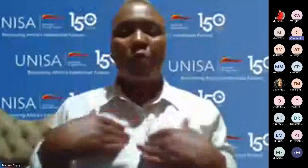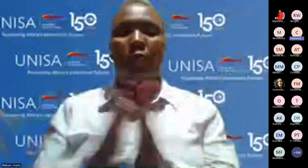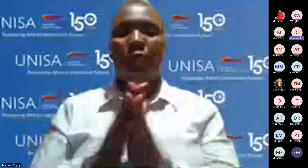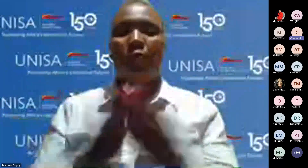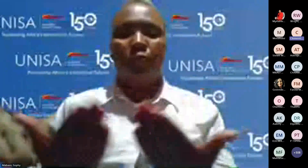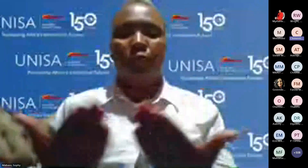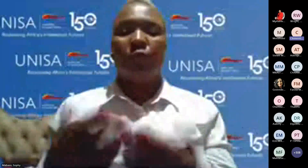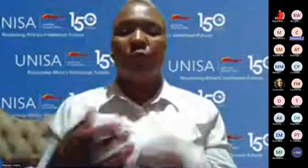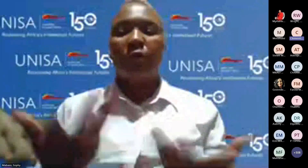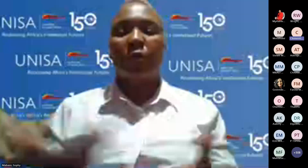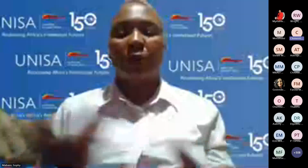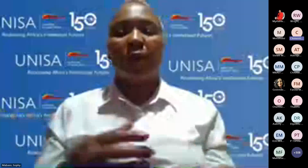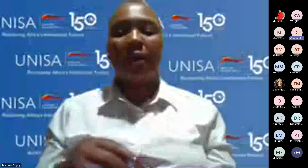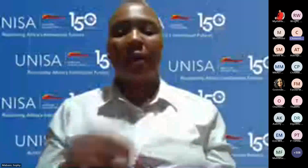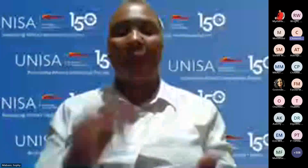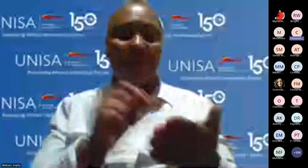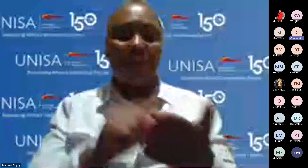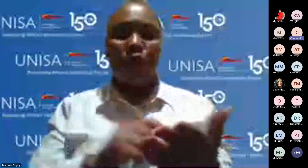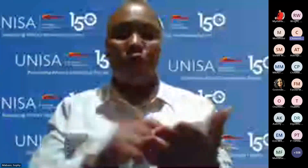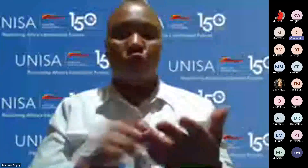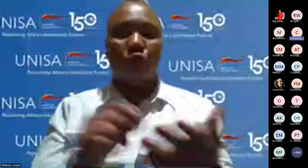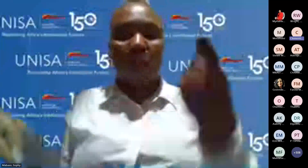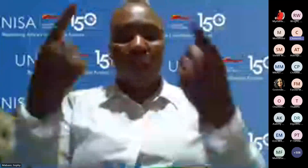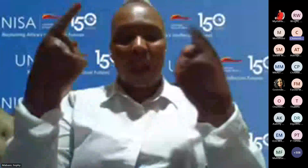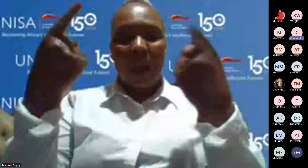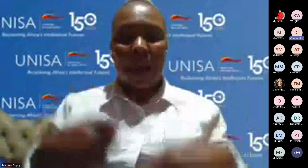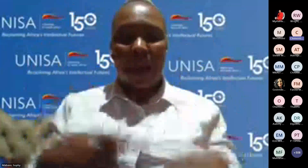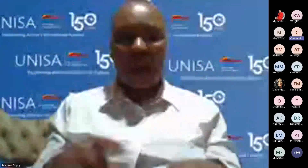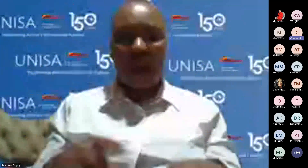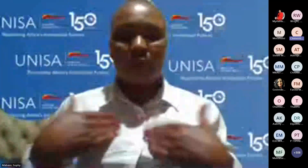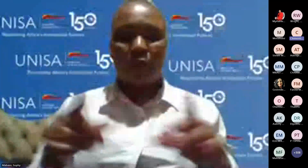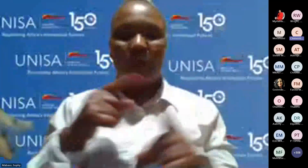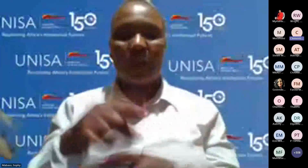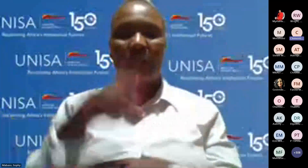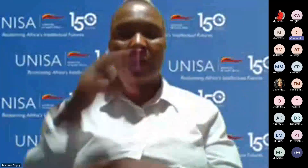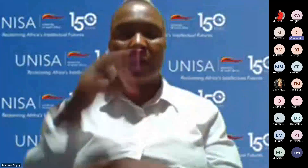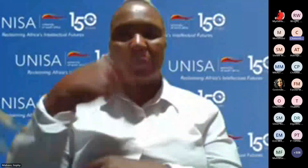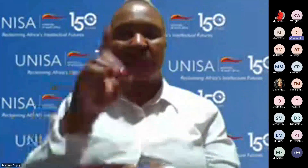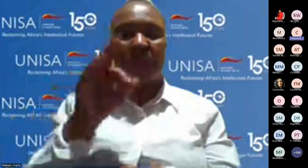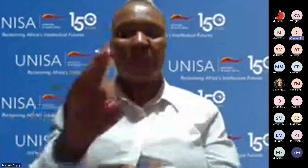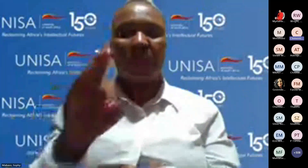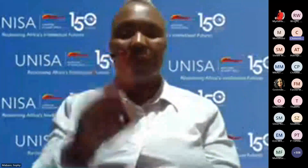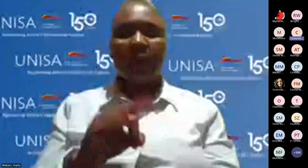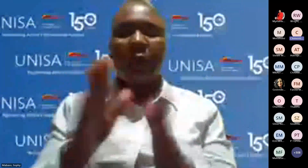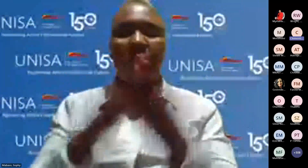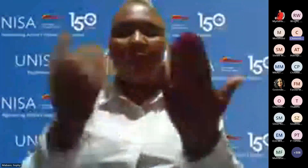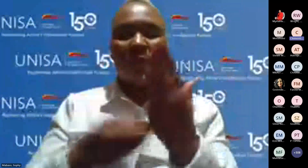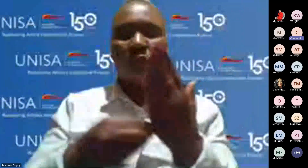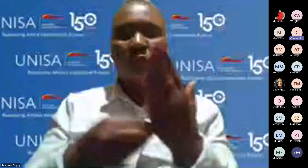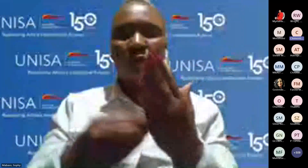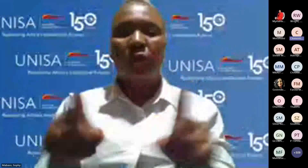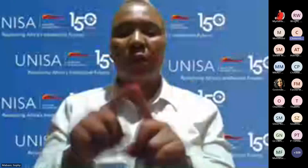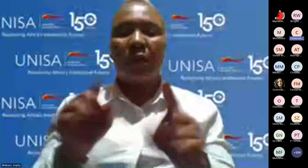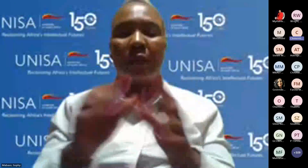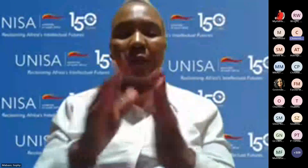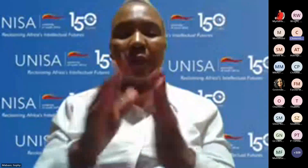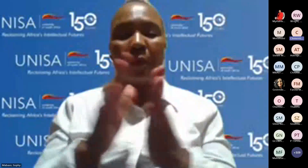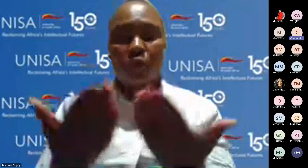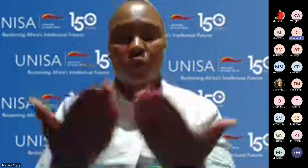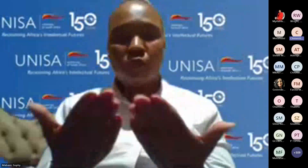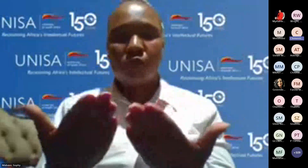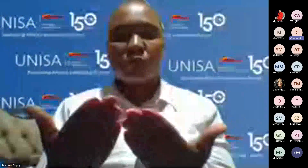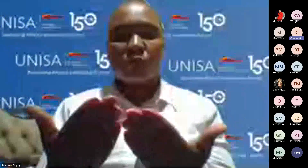made notes. Will I be allowed to open that PDF of the prescribed material as a book, although it's